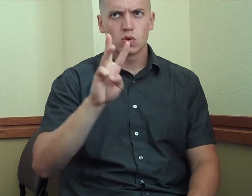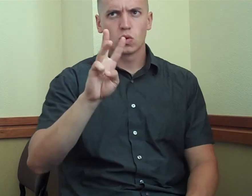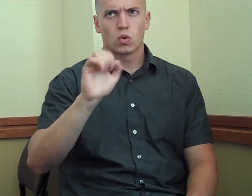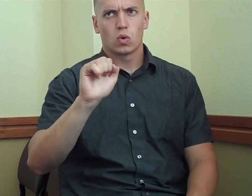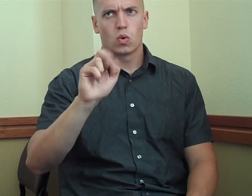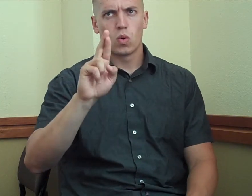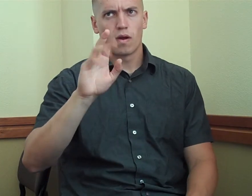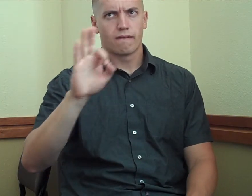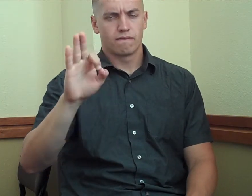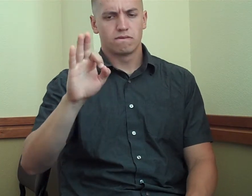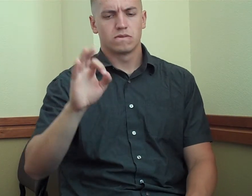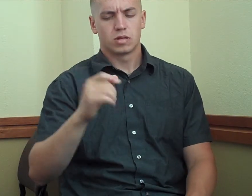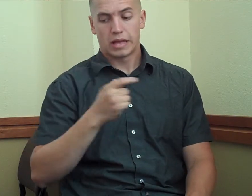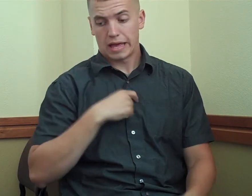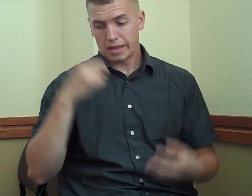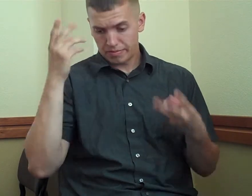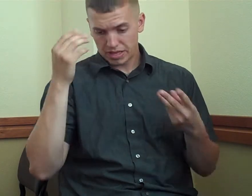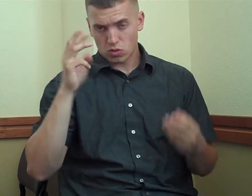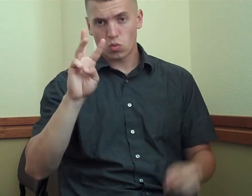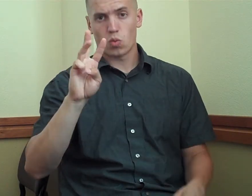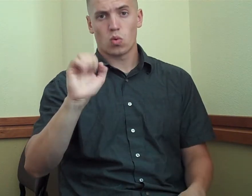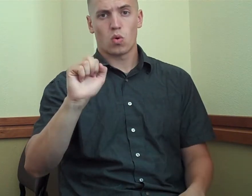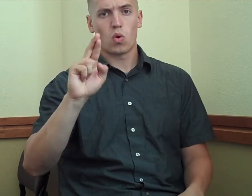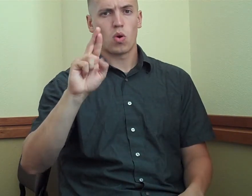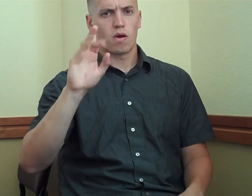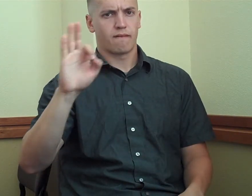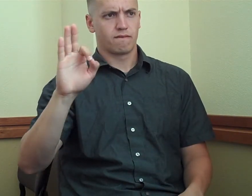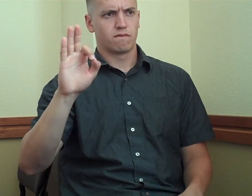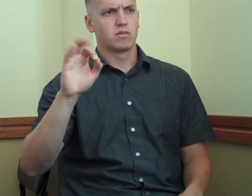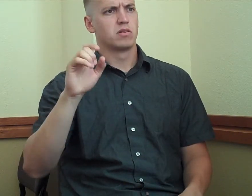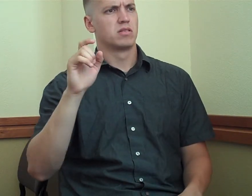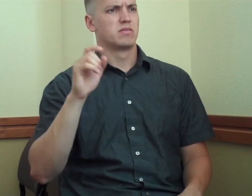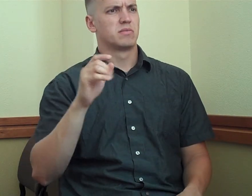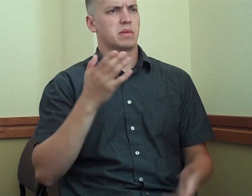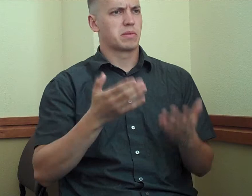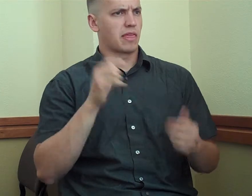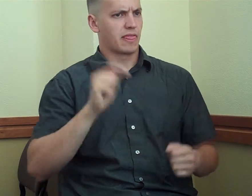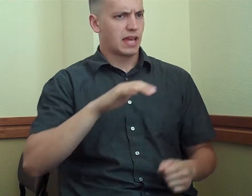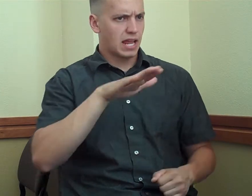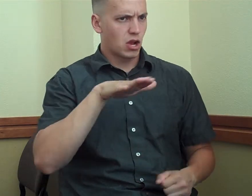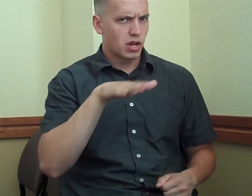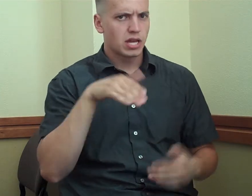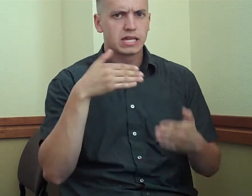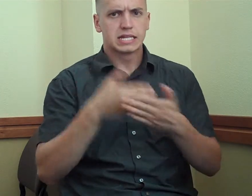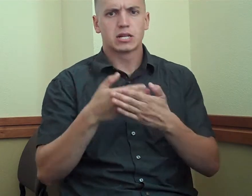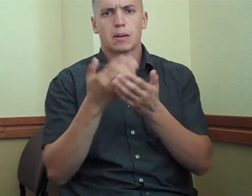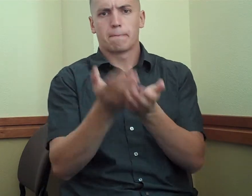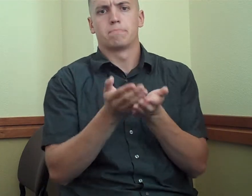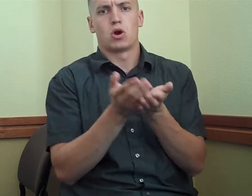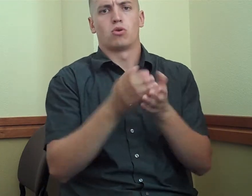So I'm thinking the wharf must be this area over where they keep the boats. And the bristling